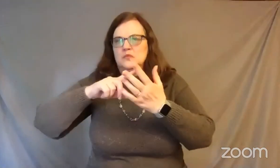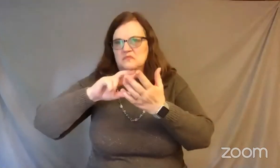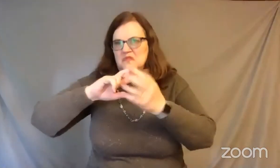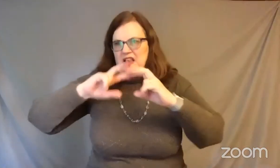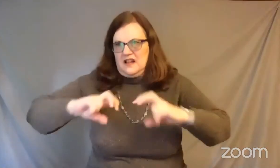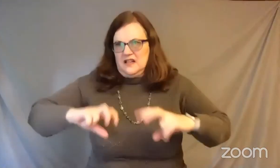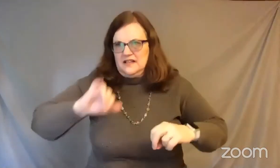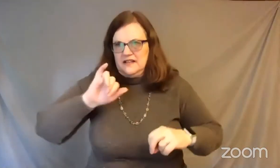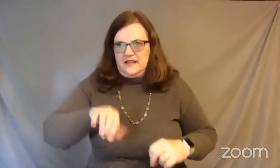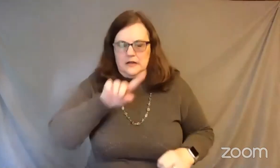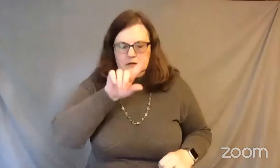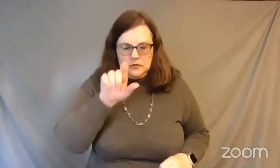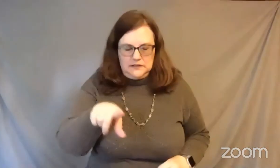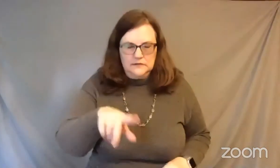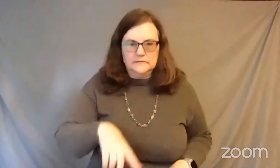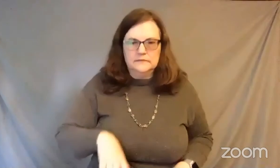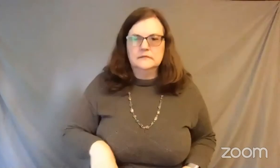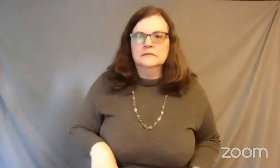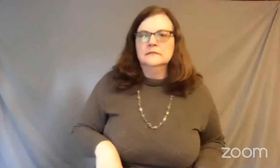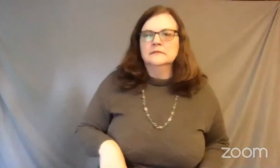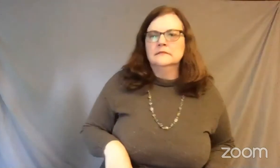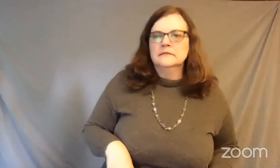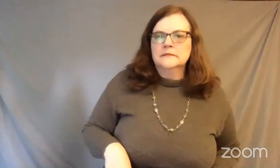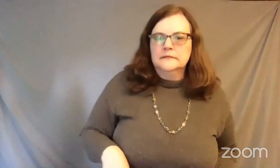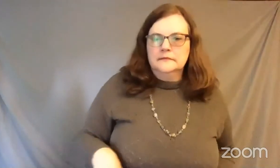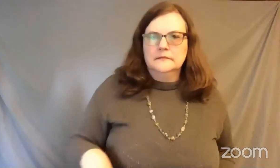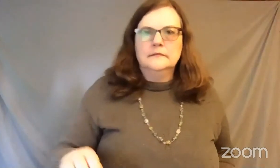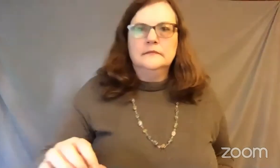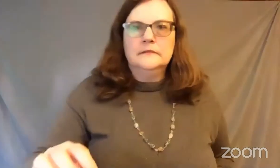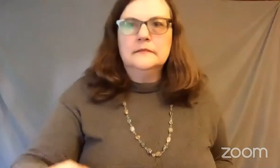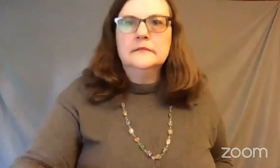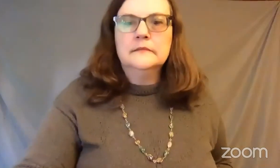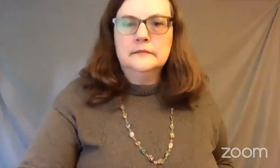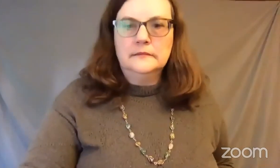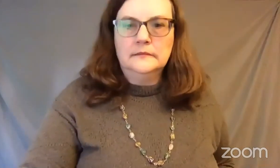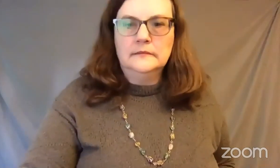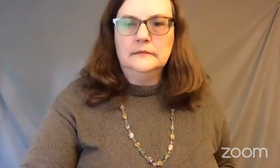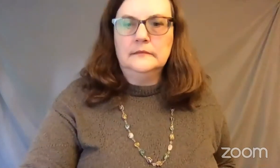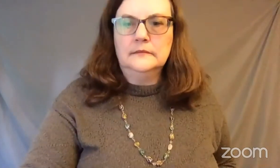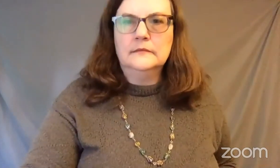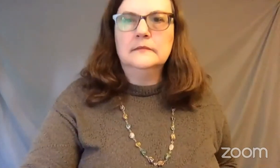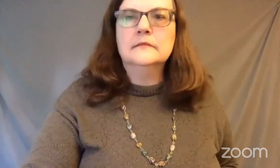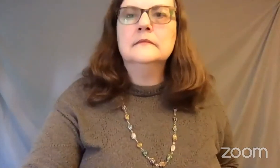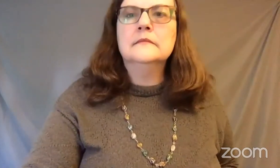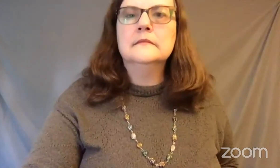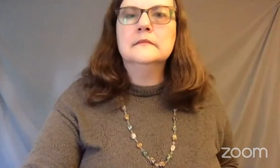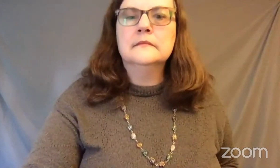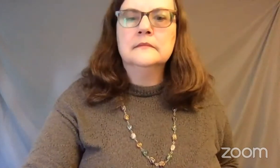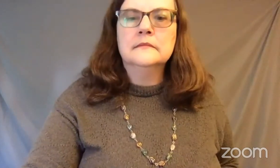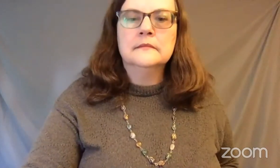that in the literature that it is happening, what are we seeing and how do we analyze it in sign languages?